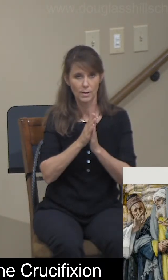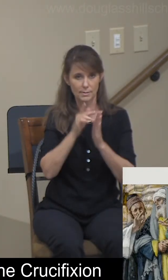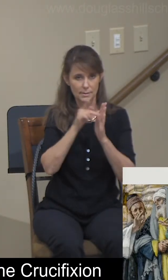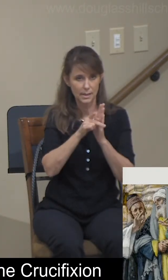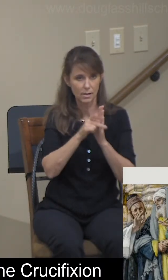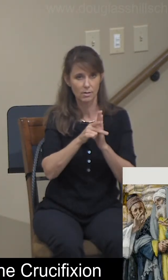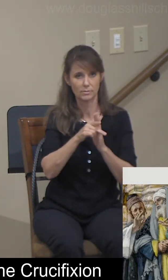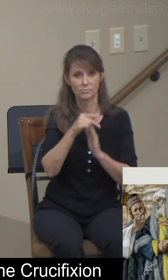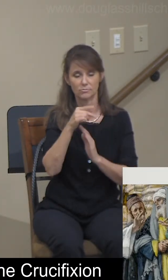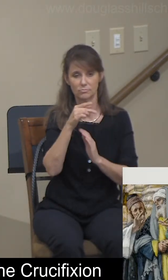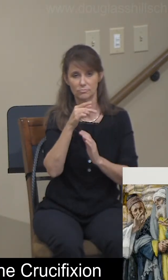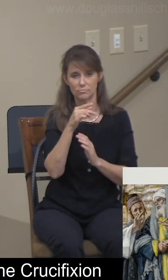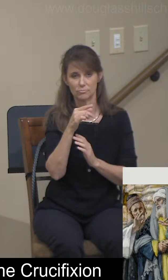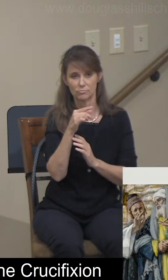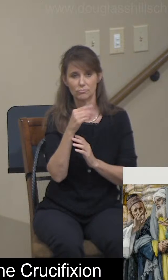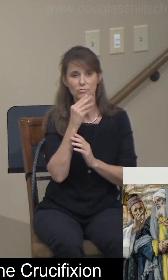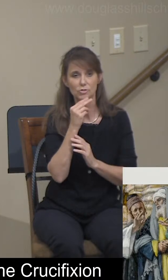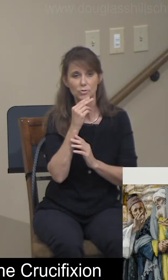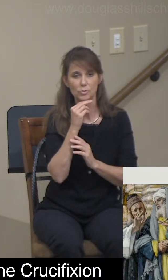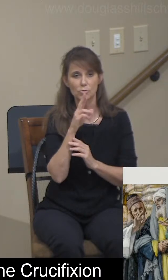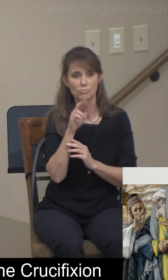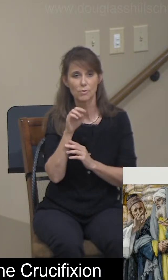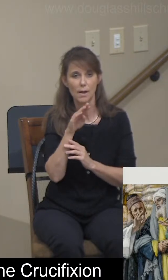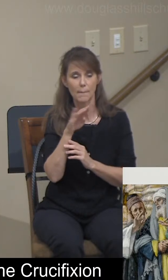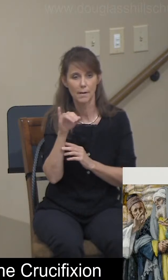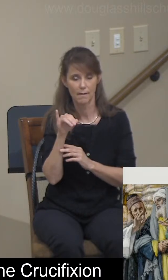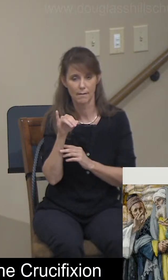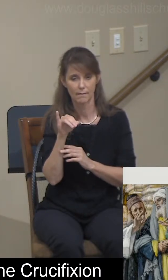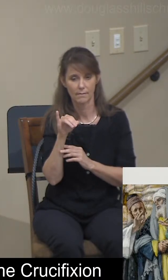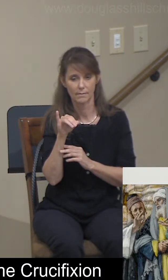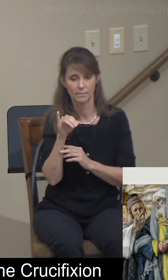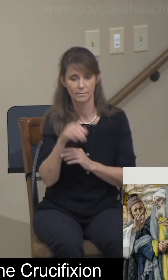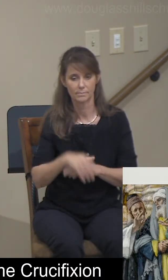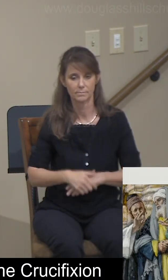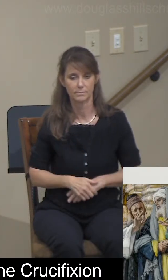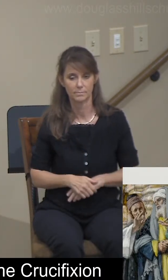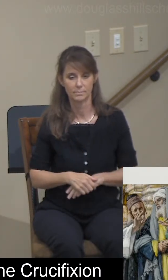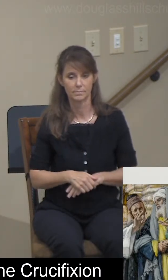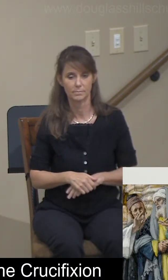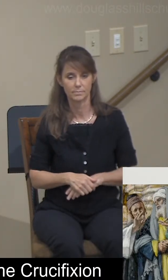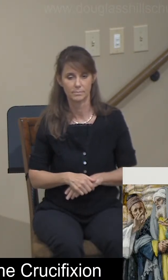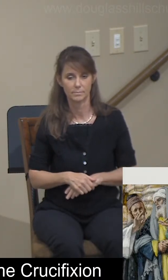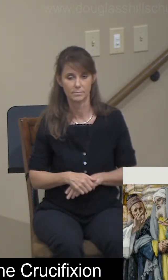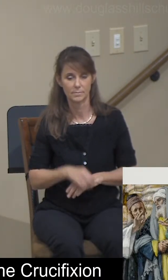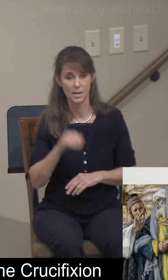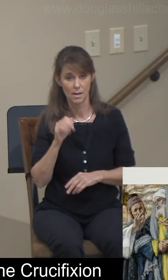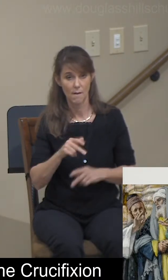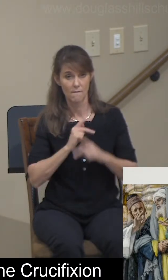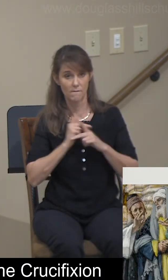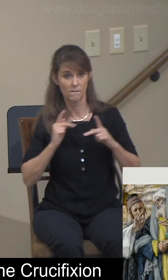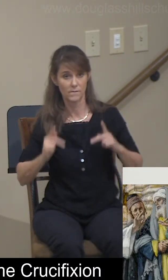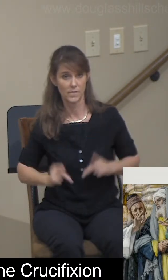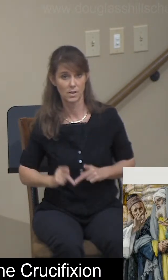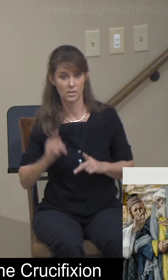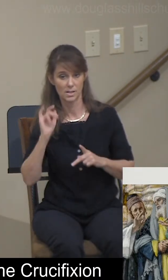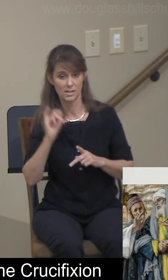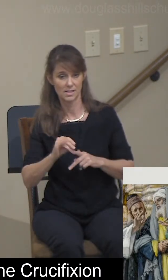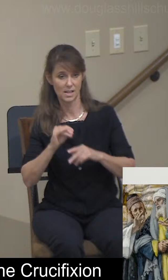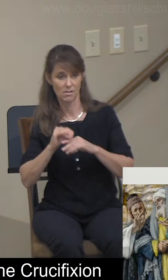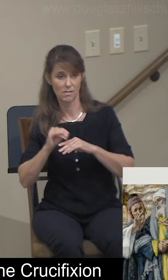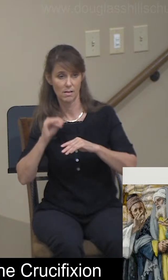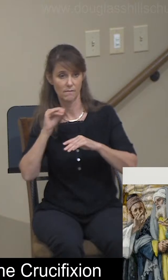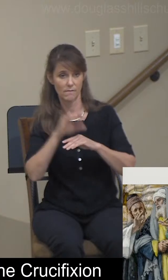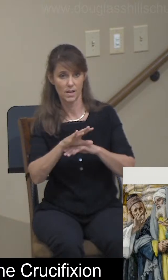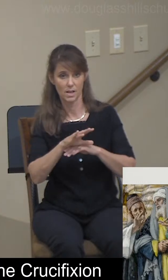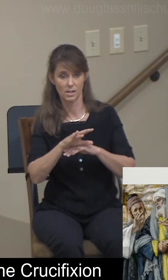we close, let me provide just a review of the traceable effects, even beyond this